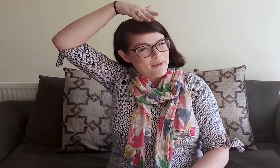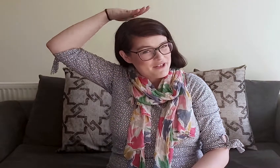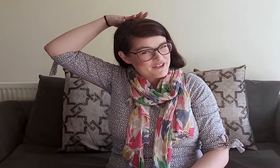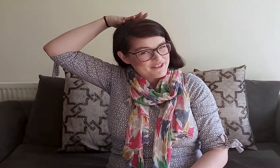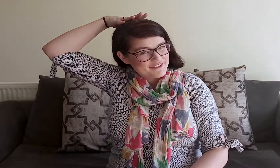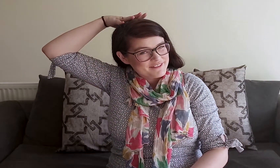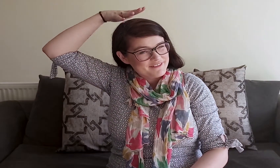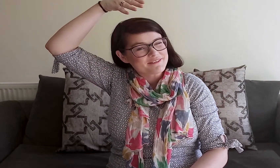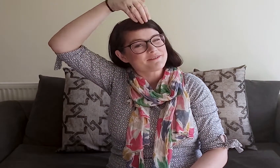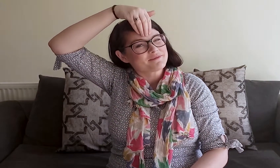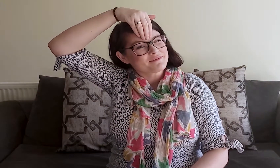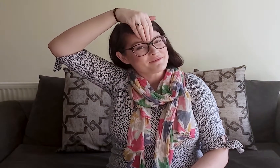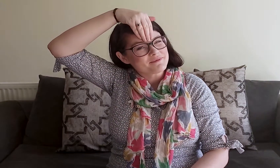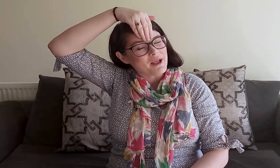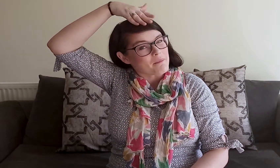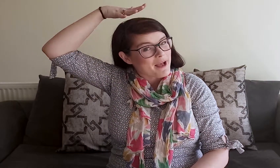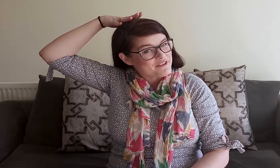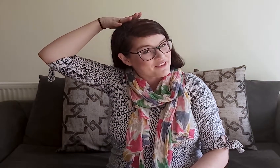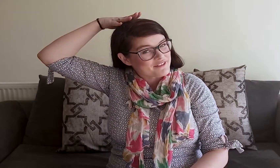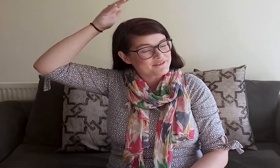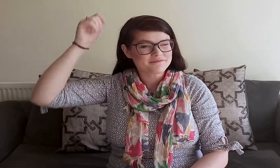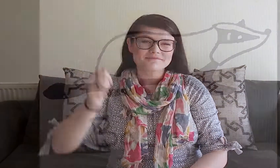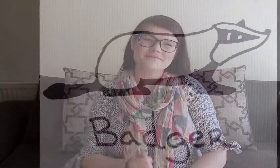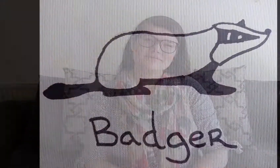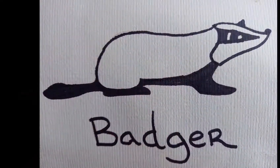badger. A badger.